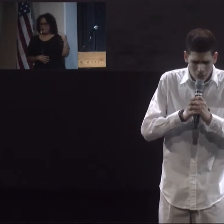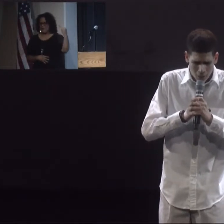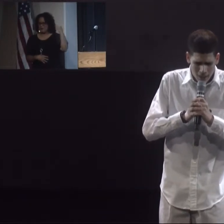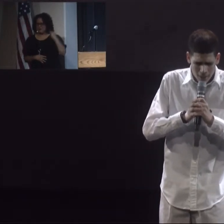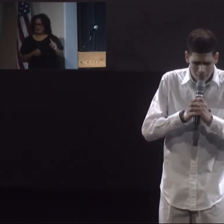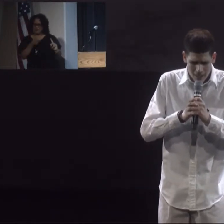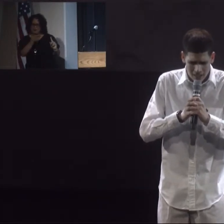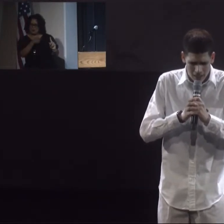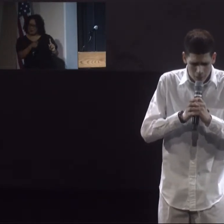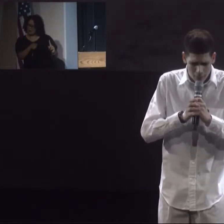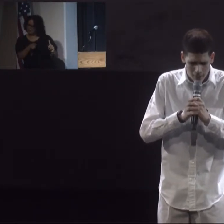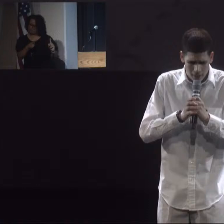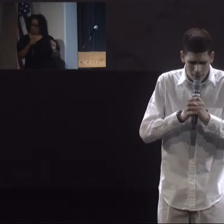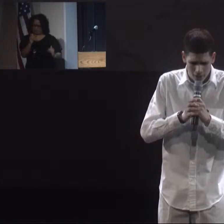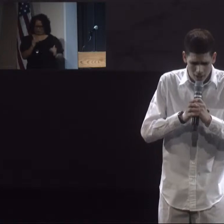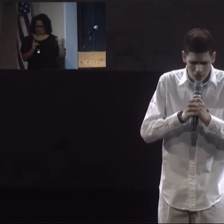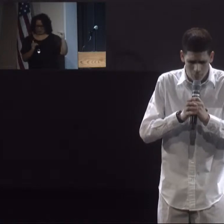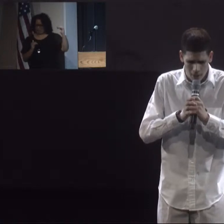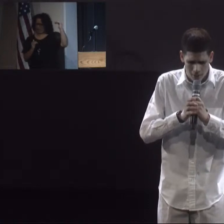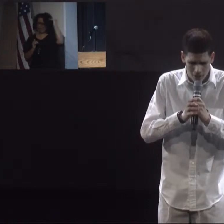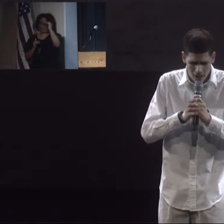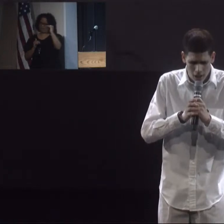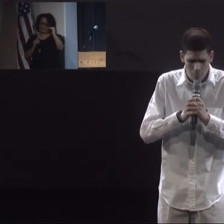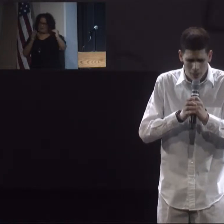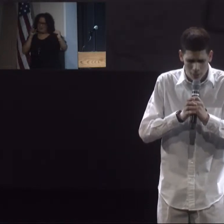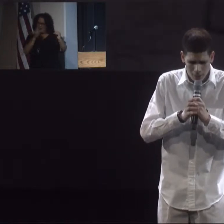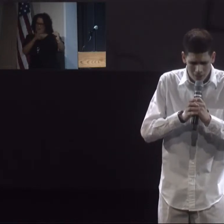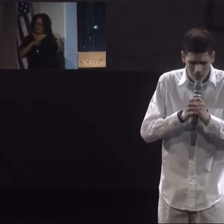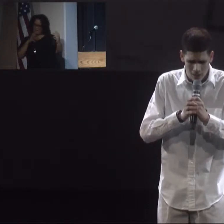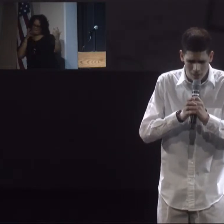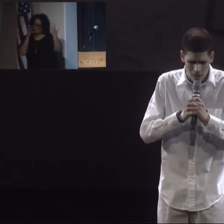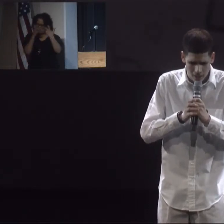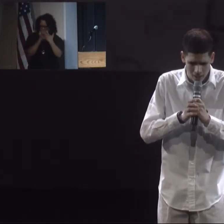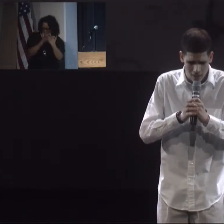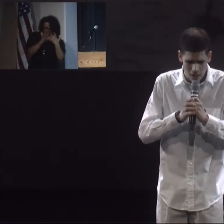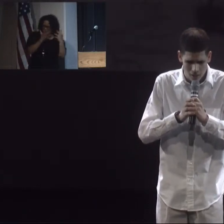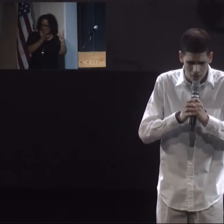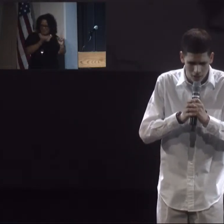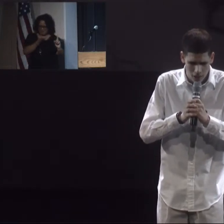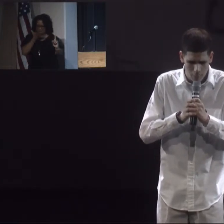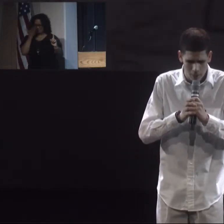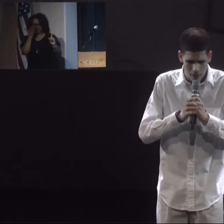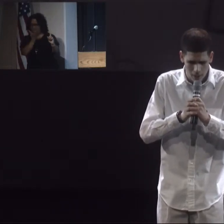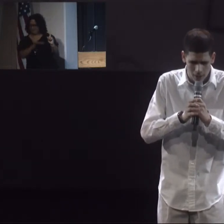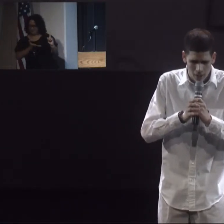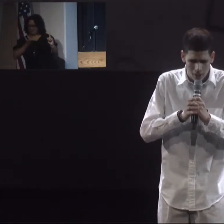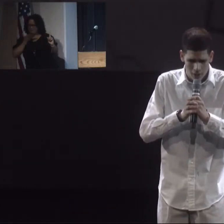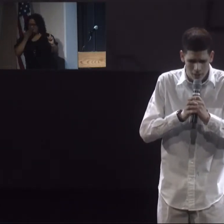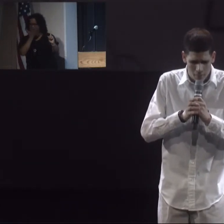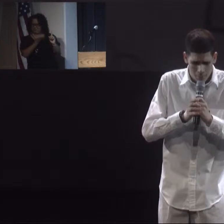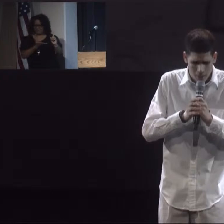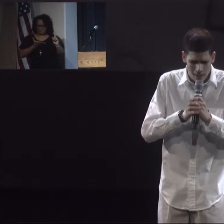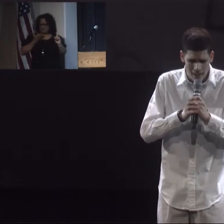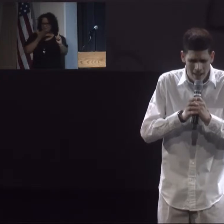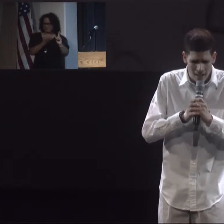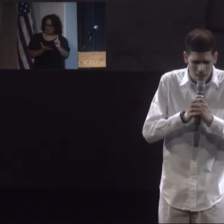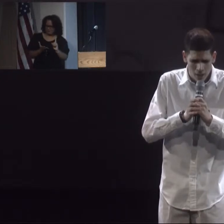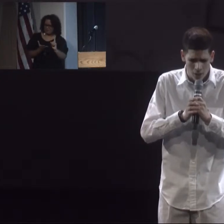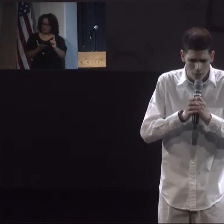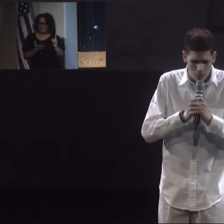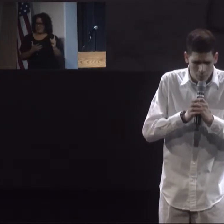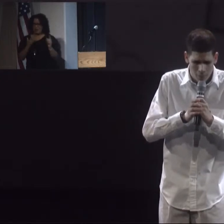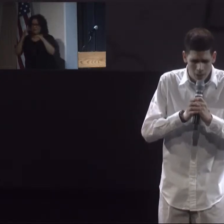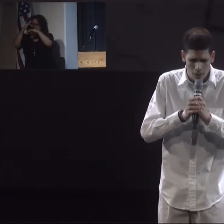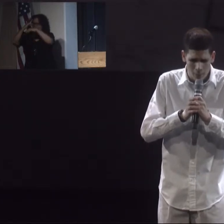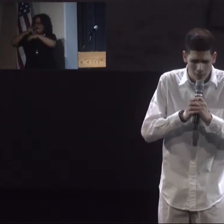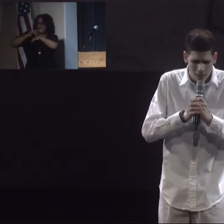You're so out of my league, but you're just my type. Reason I can never sleep at night. You're in my head,